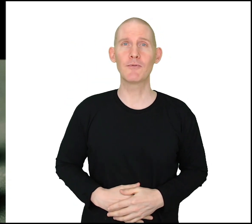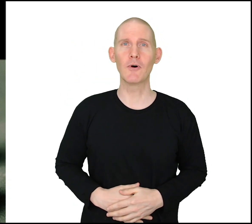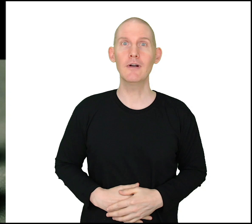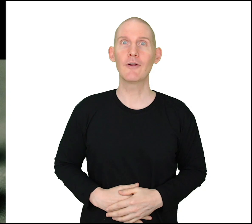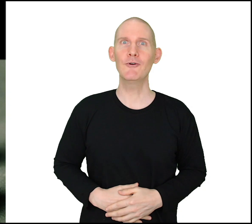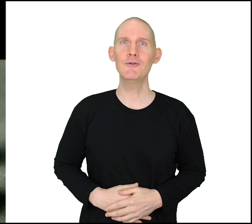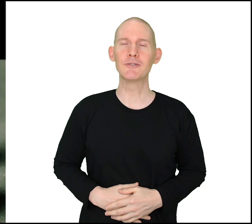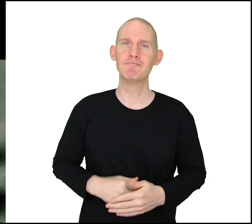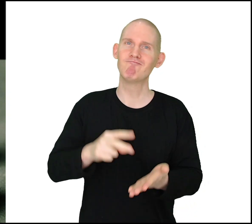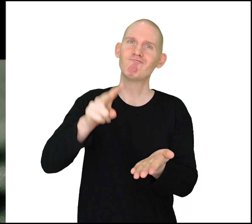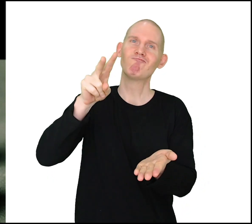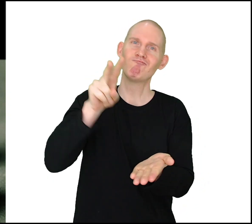for lose.